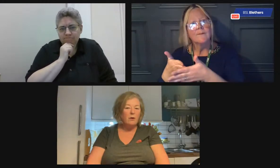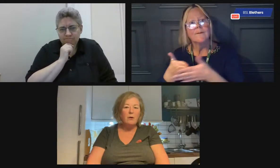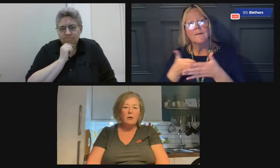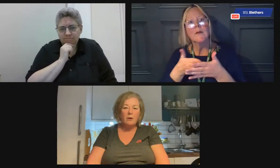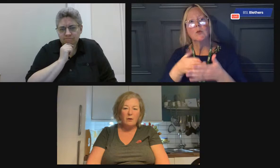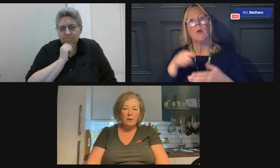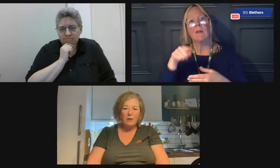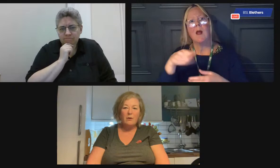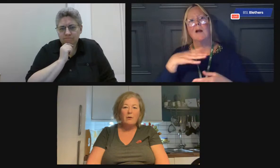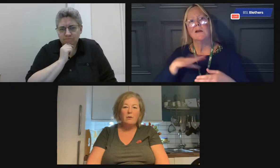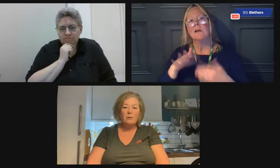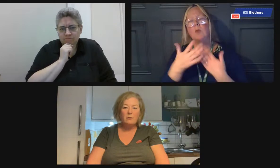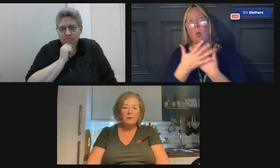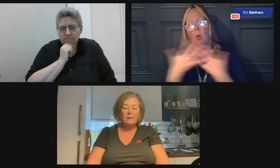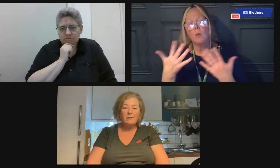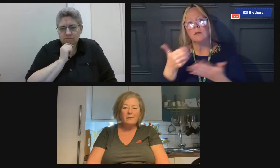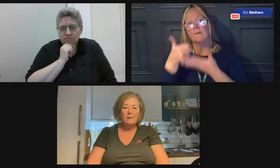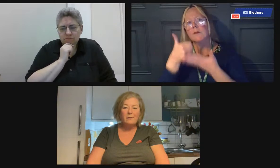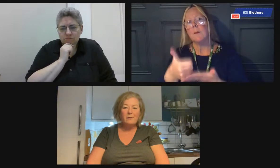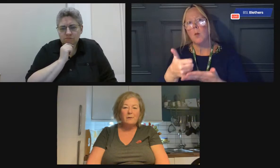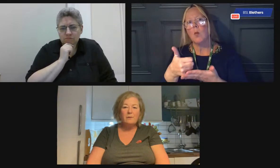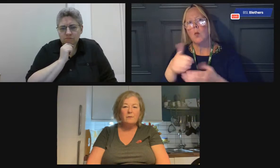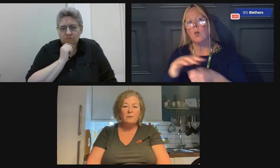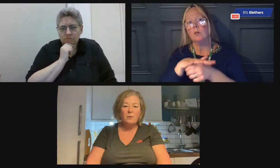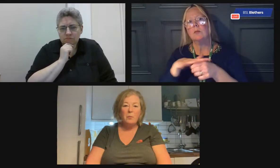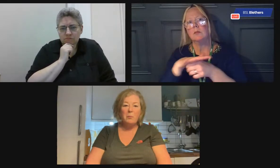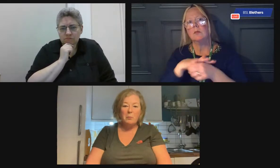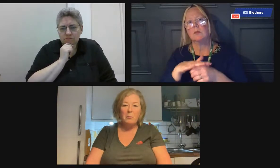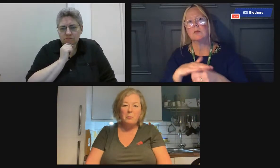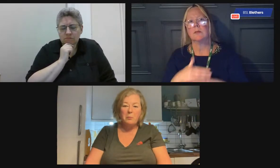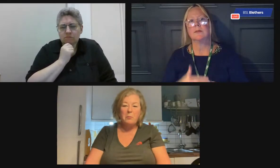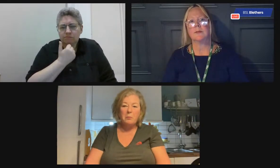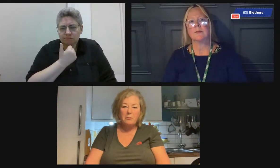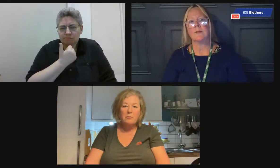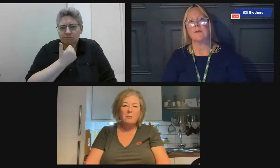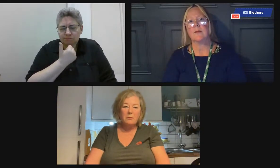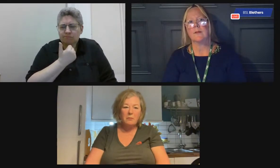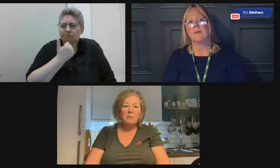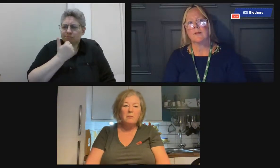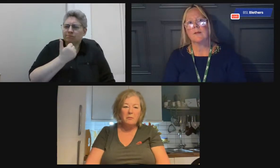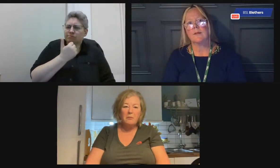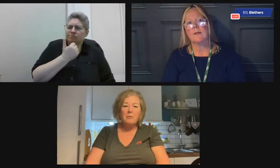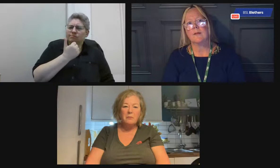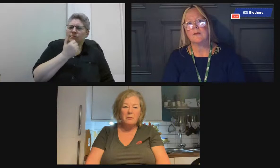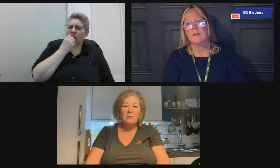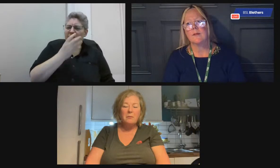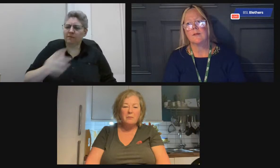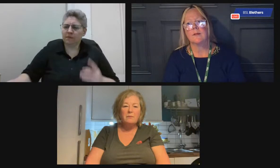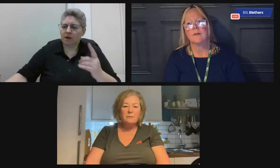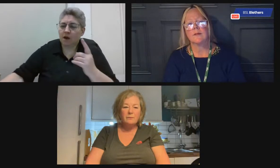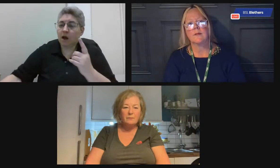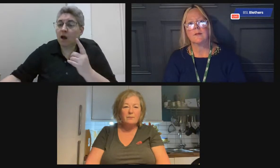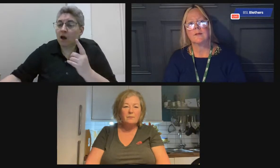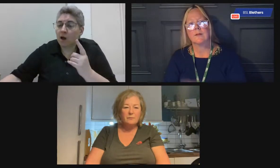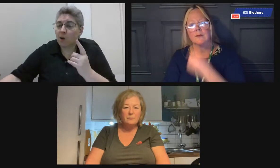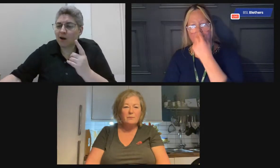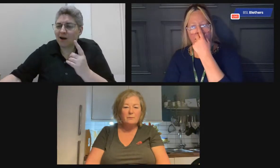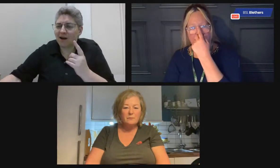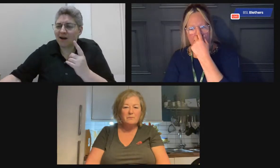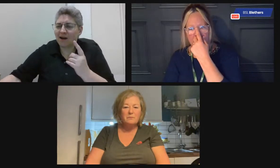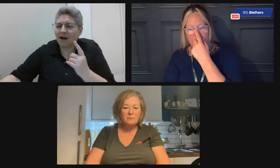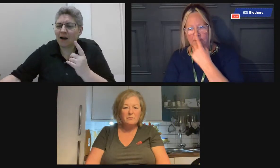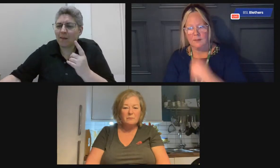are honestly, there are a lot of barriers to hospices, so we need a lot of support in accessing services in that